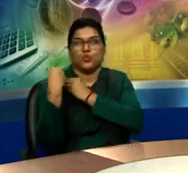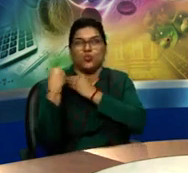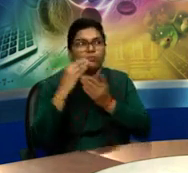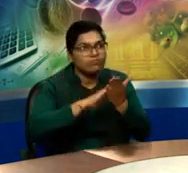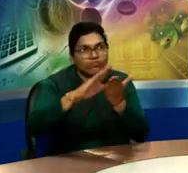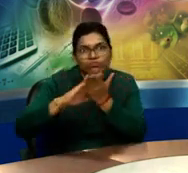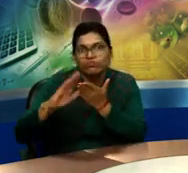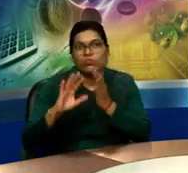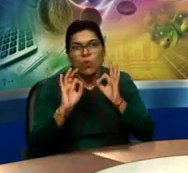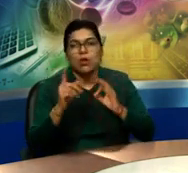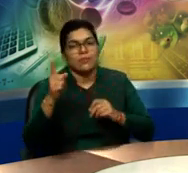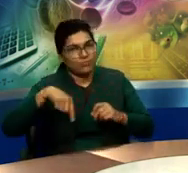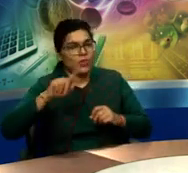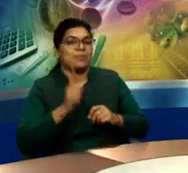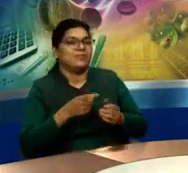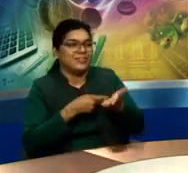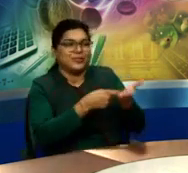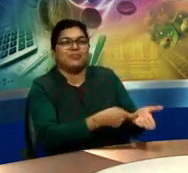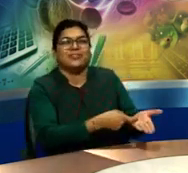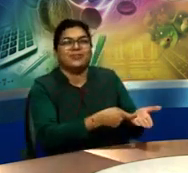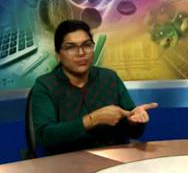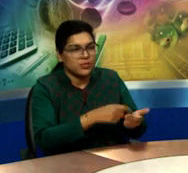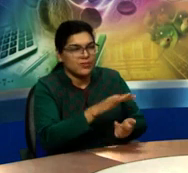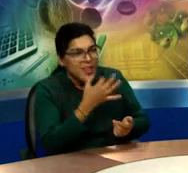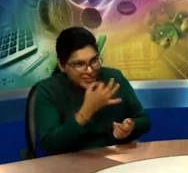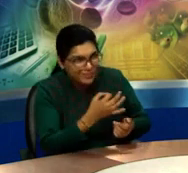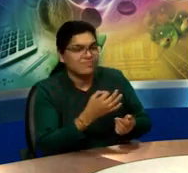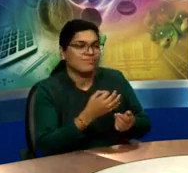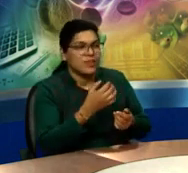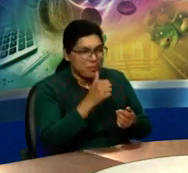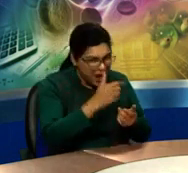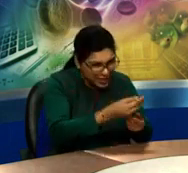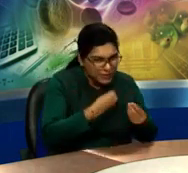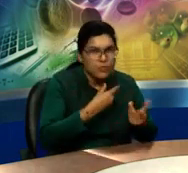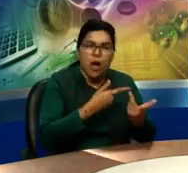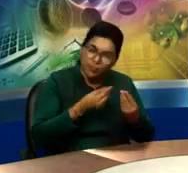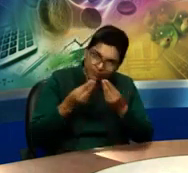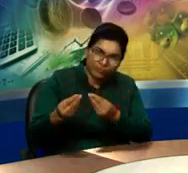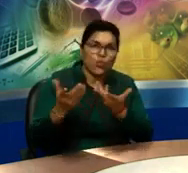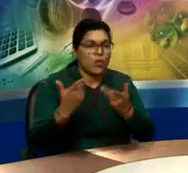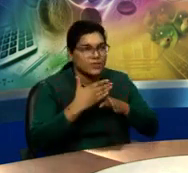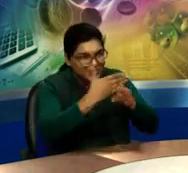So all the society people should keep in mind and should respect the women's, their work, and